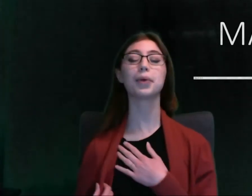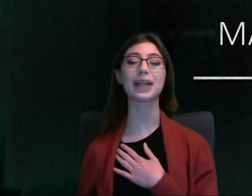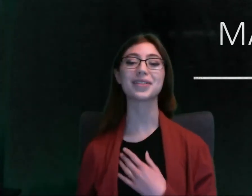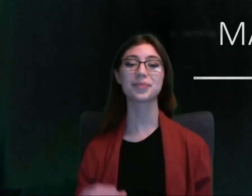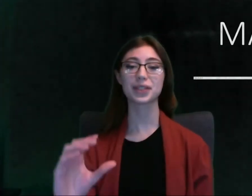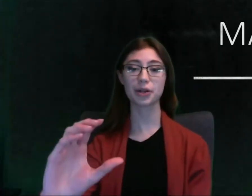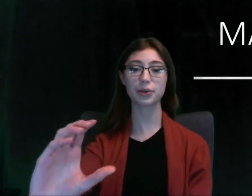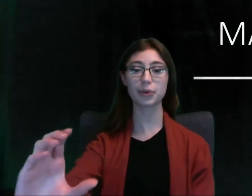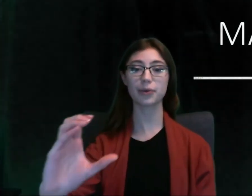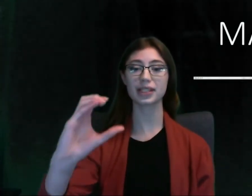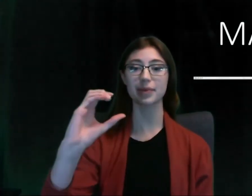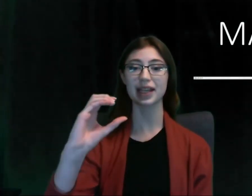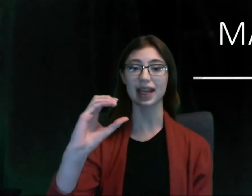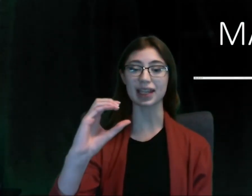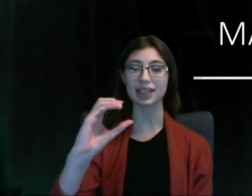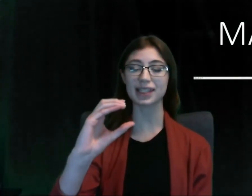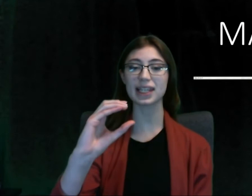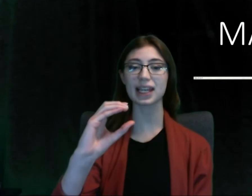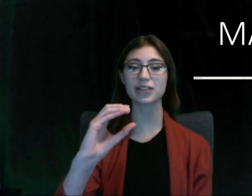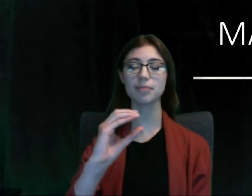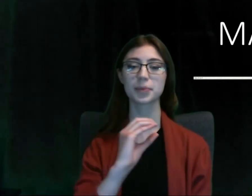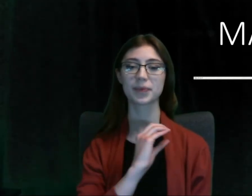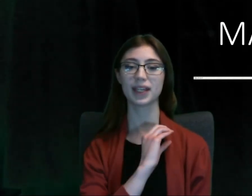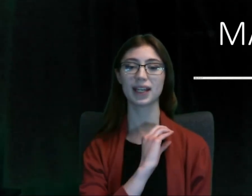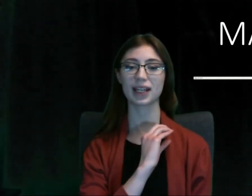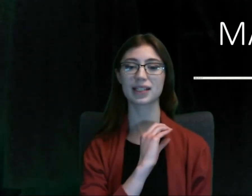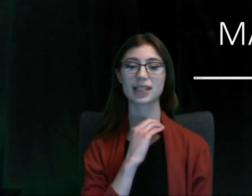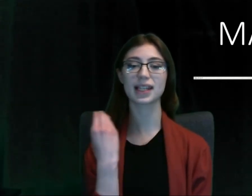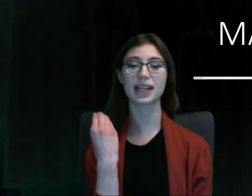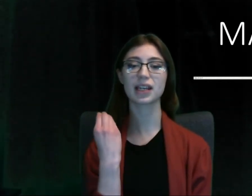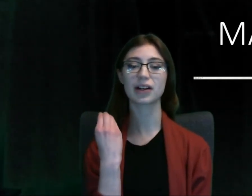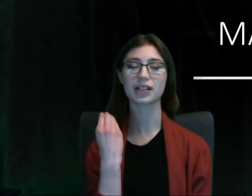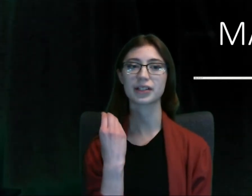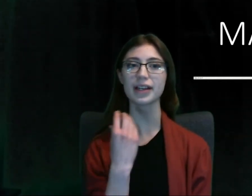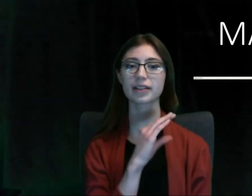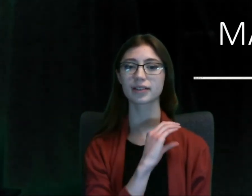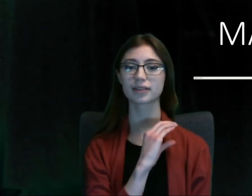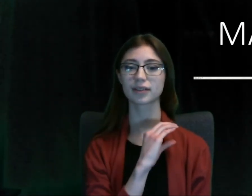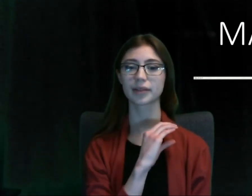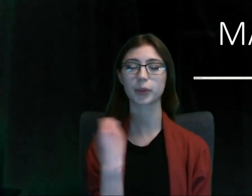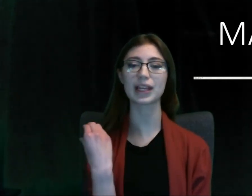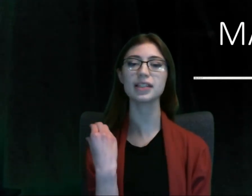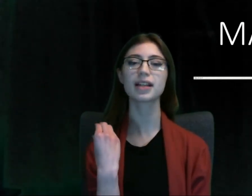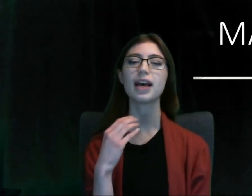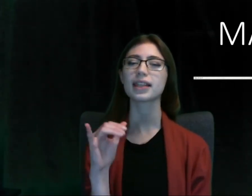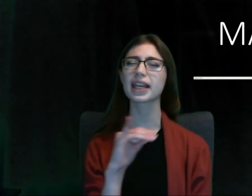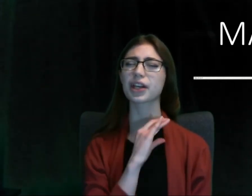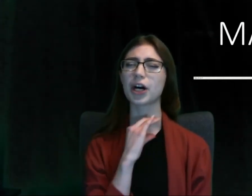Marine. So you are going to make a C hand shape and slide it across your neck. Marine, like the collars